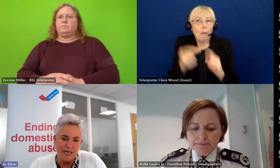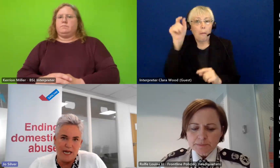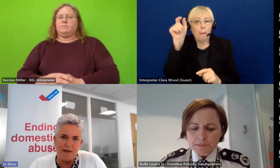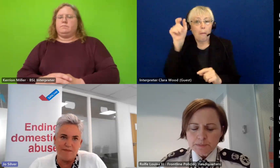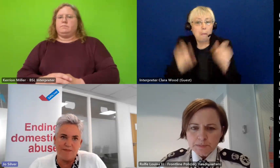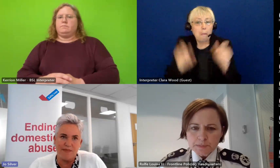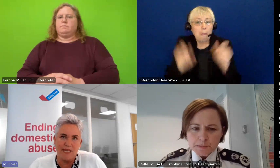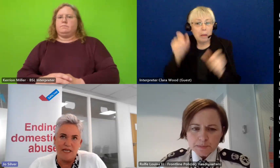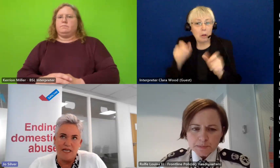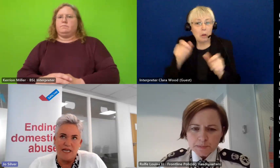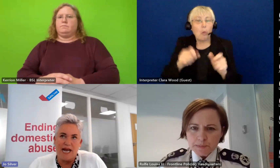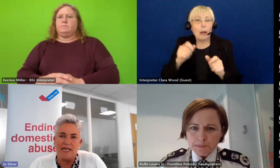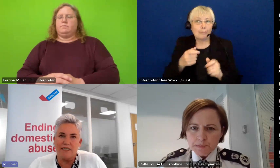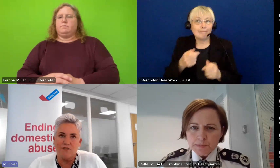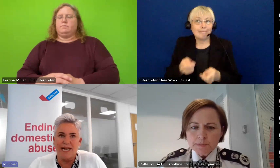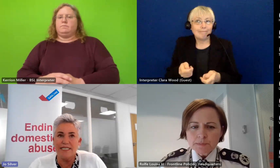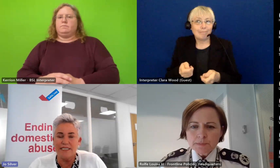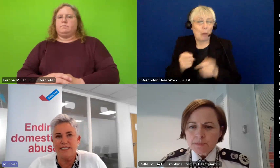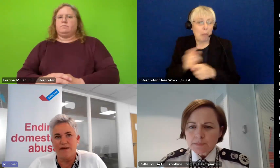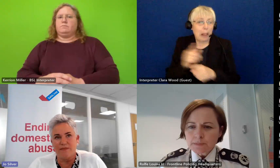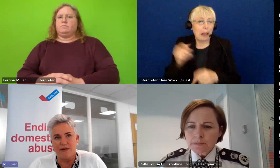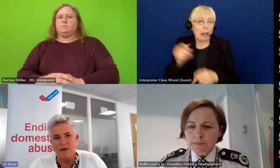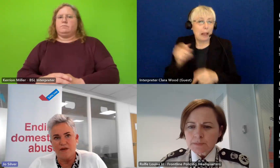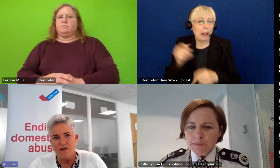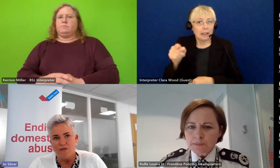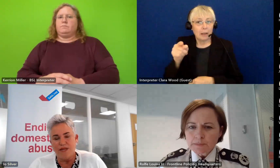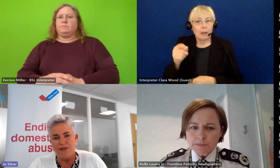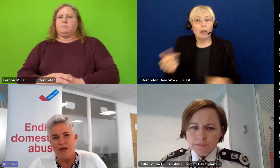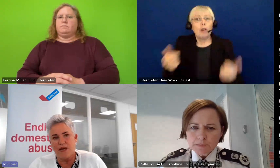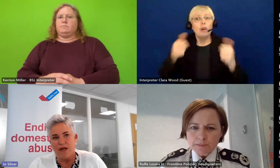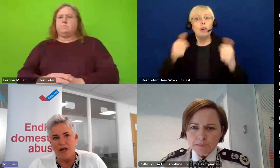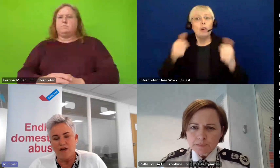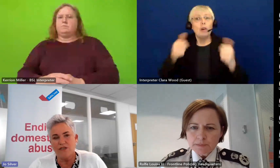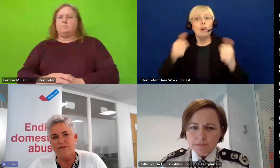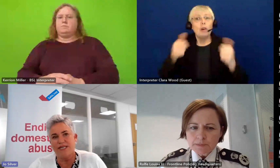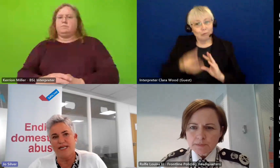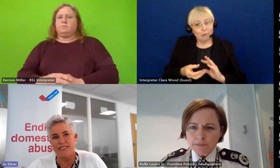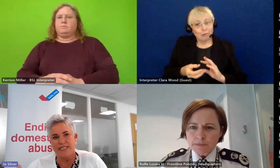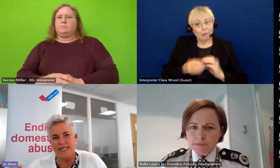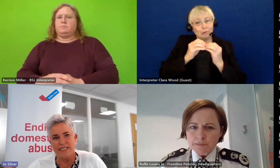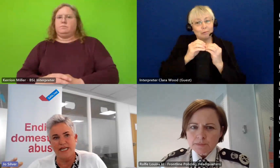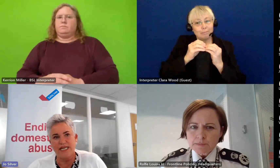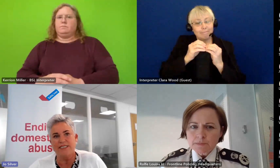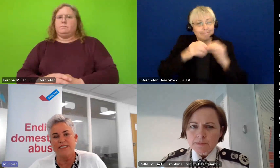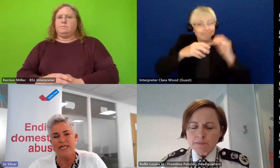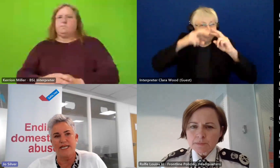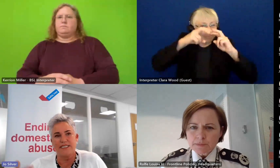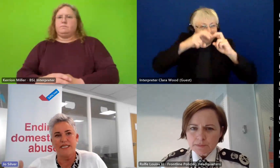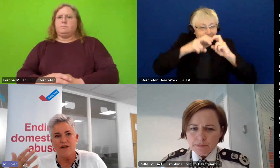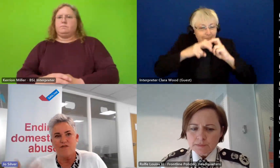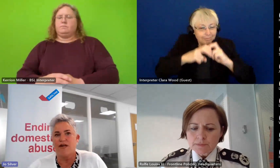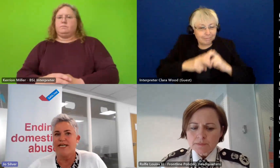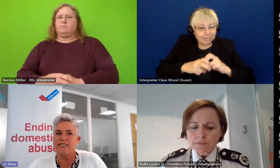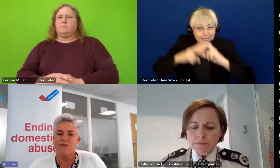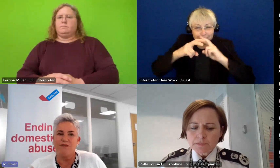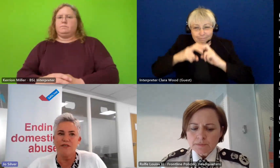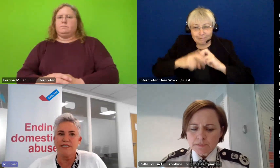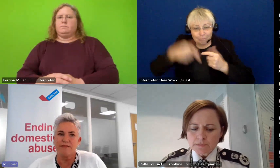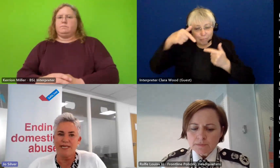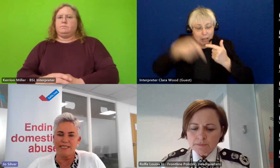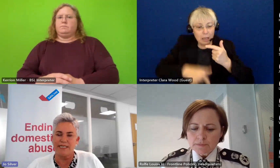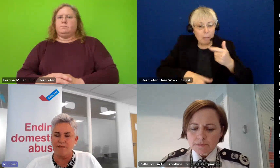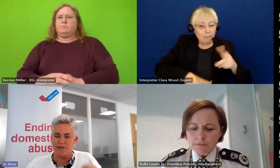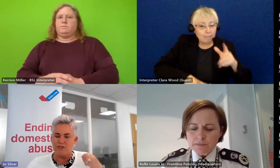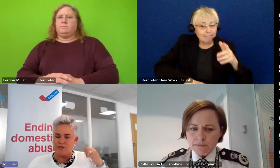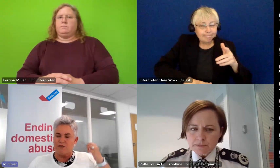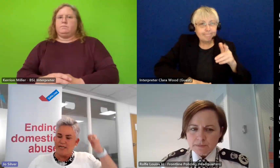today. And we ended up with a lot of analysis to understand, right, we've got